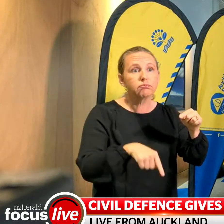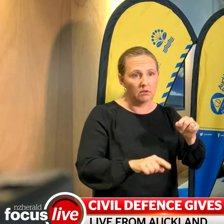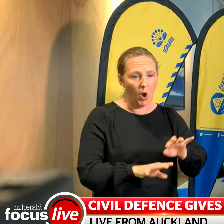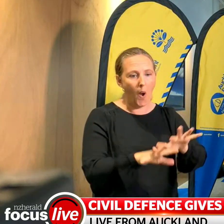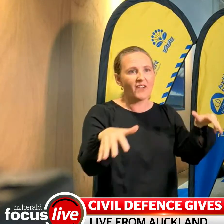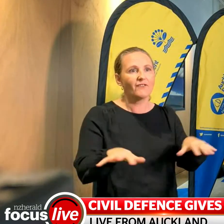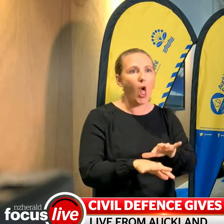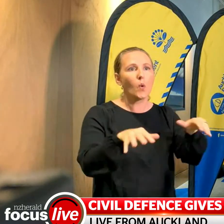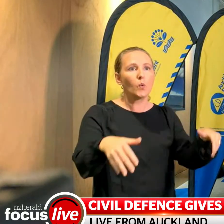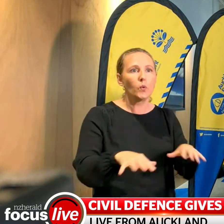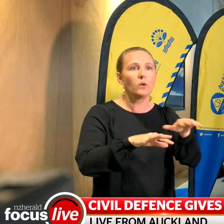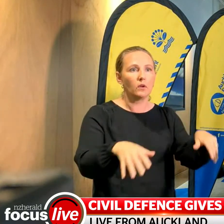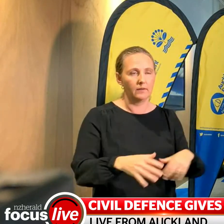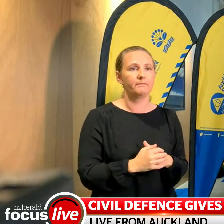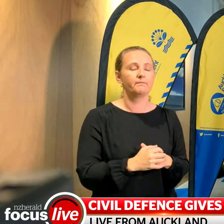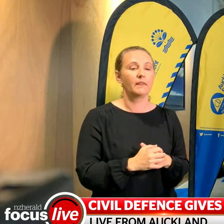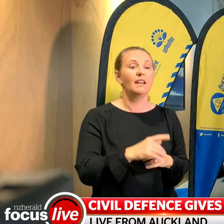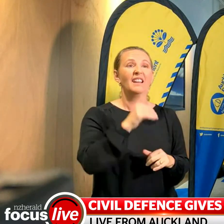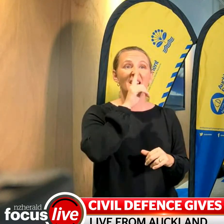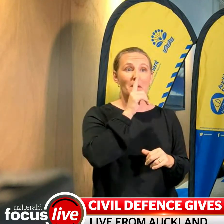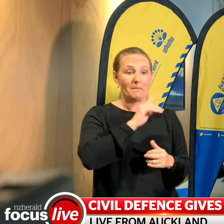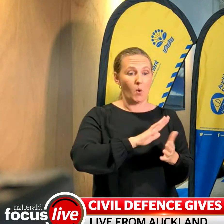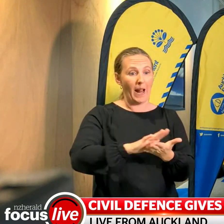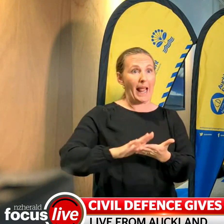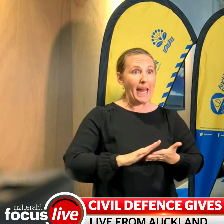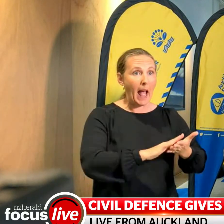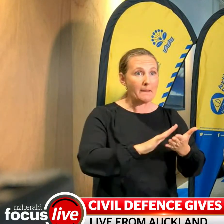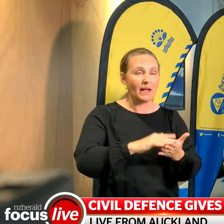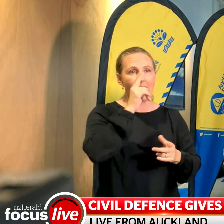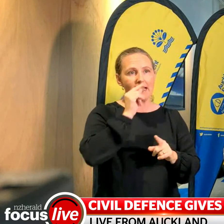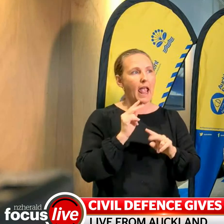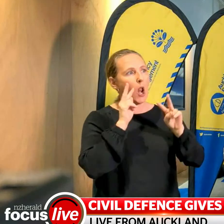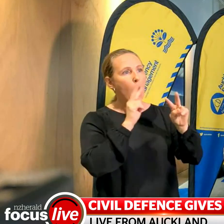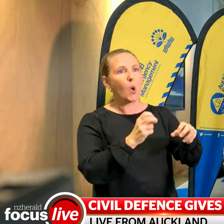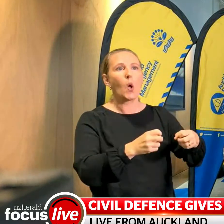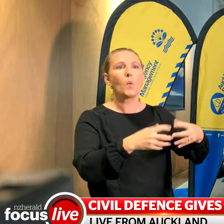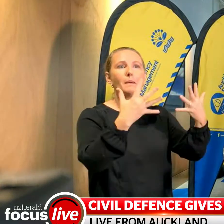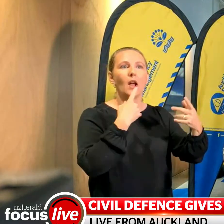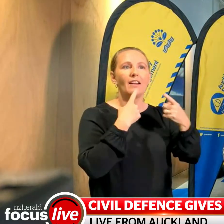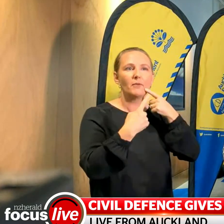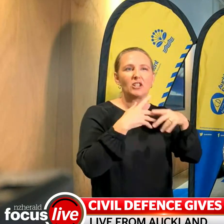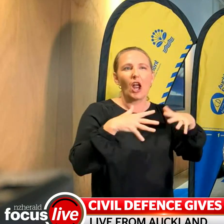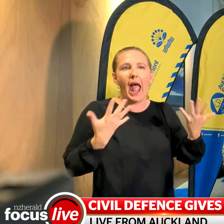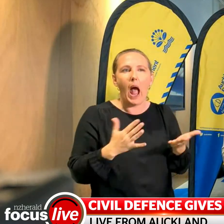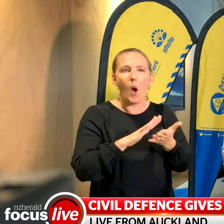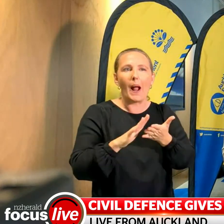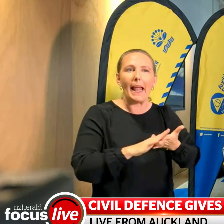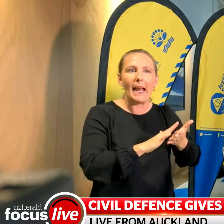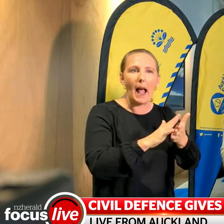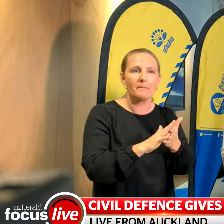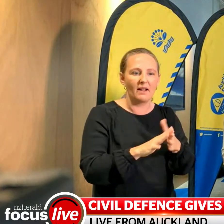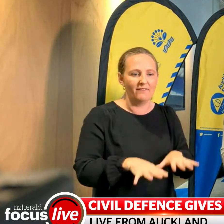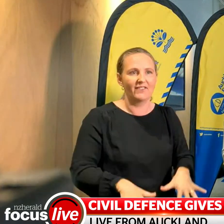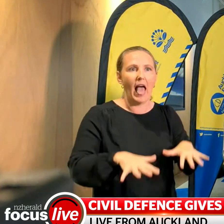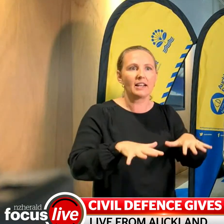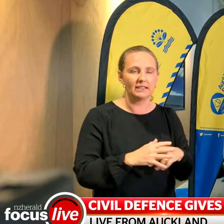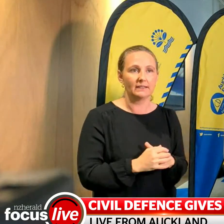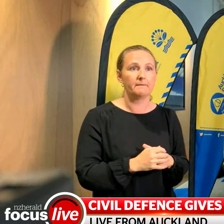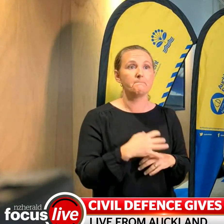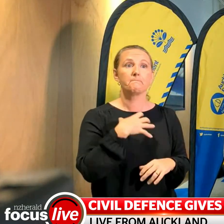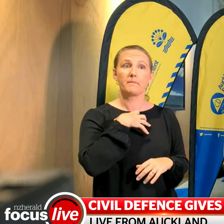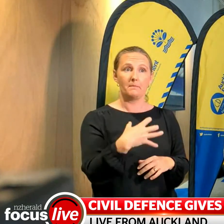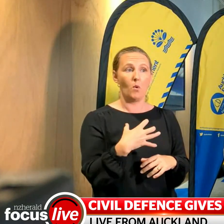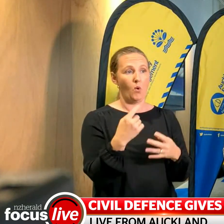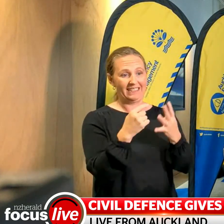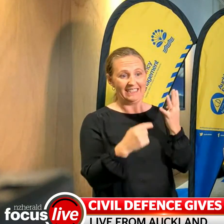their properties after flooding can refer to Auckland Emergency Management's information on cleaning up after a flood. So we have got more detailed information